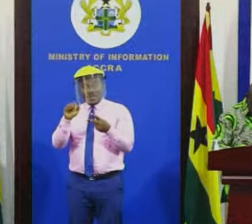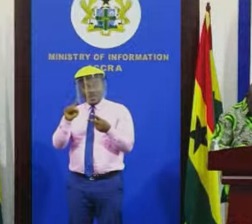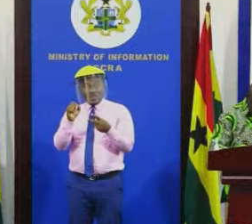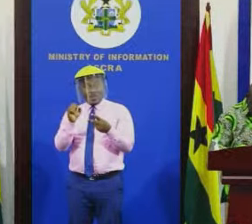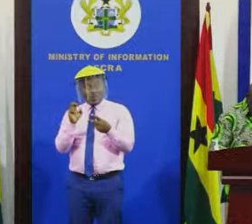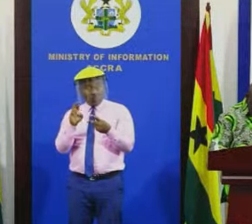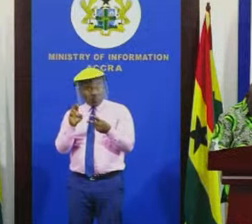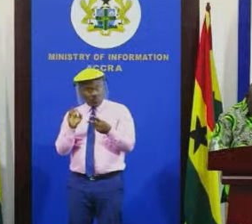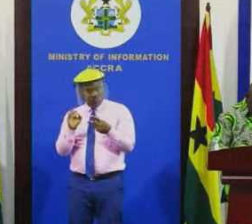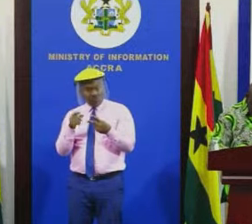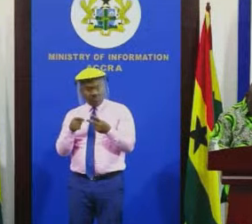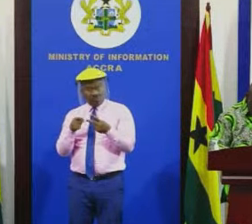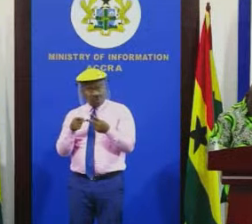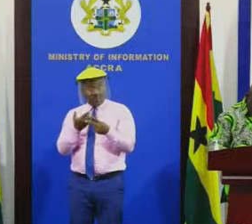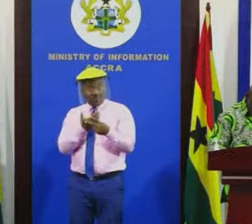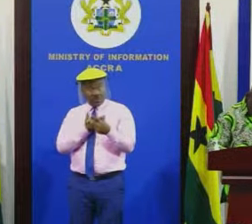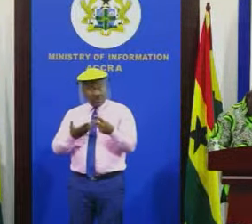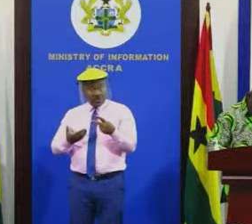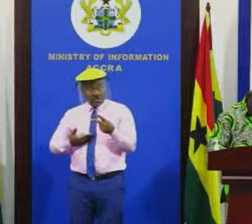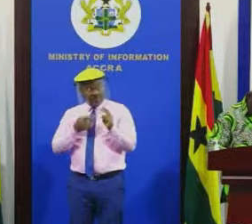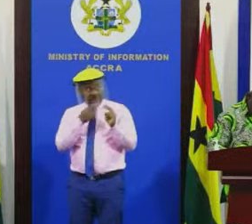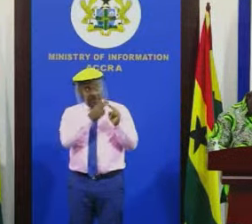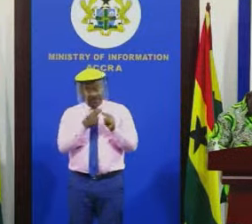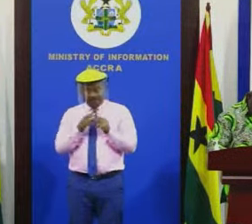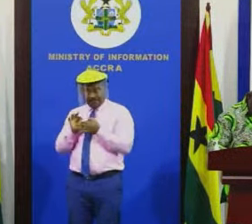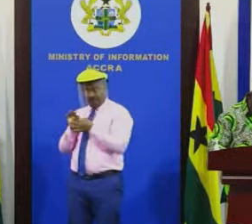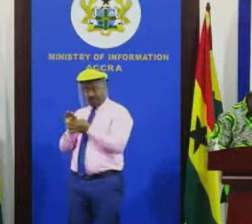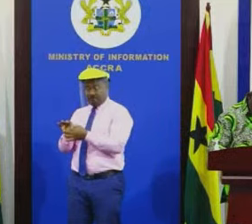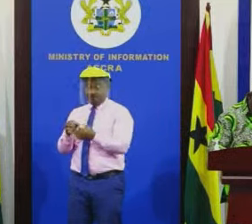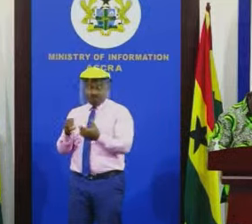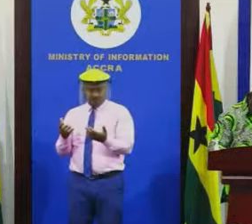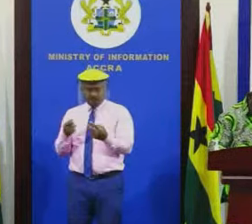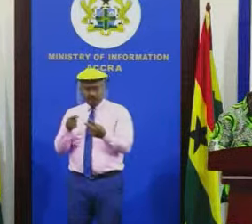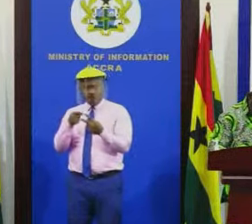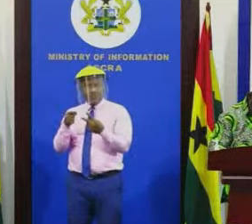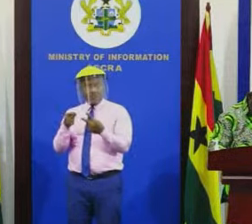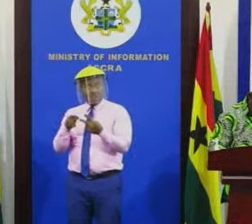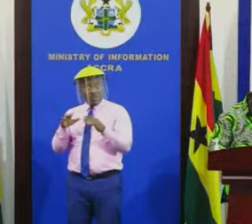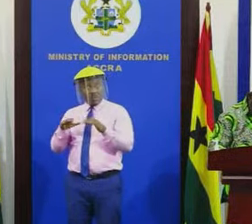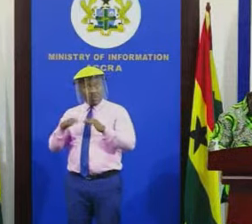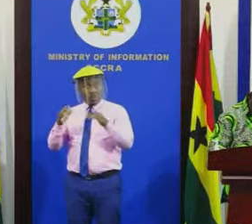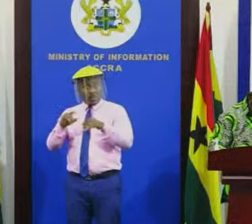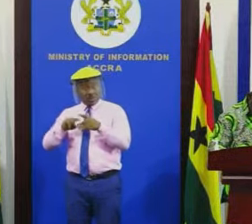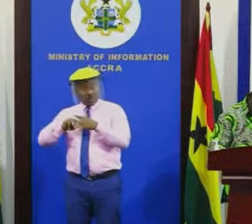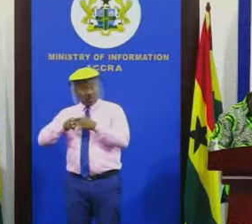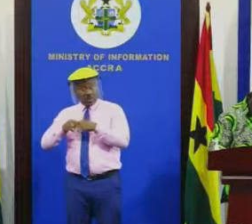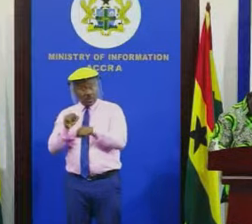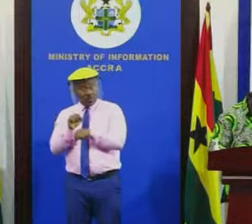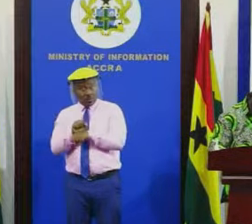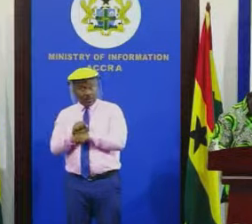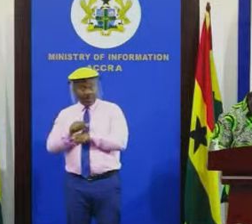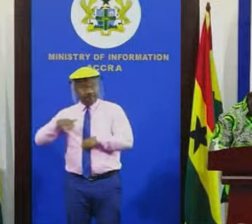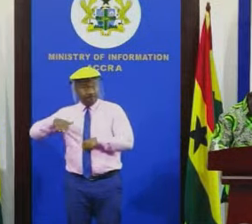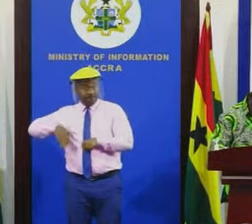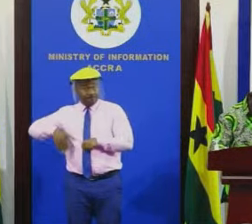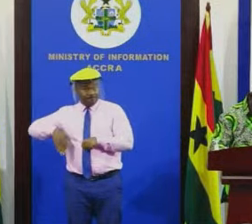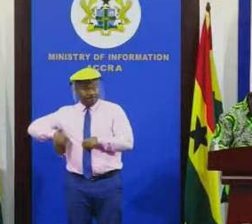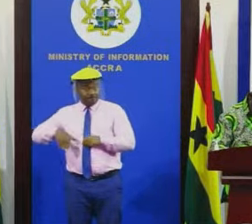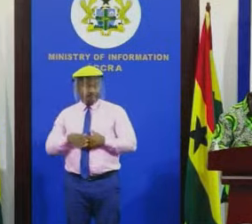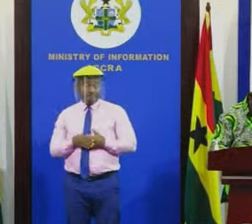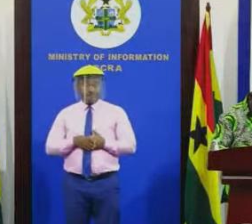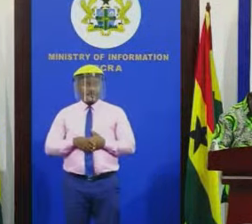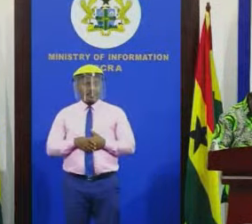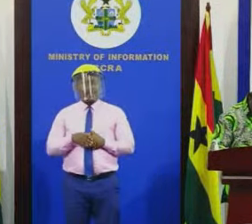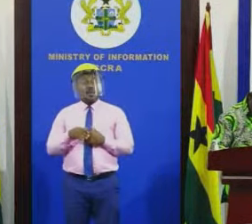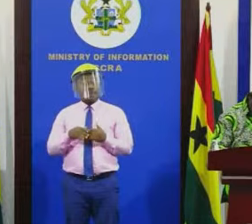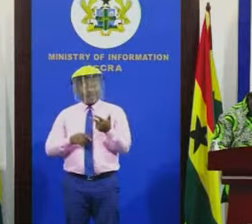chief from the Busa traditional area. These 2 are yet to be commissioned. There is one that we are taking delivery of very